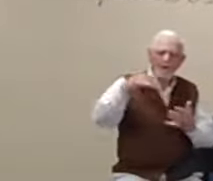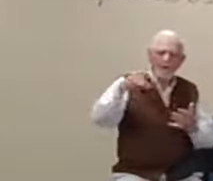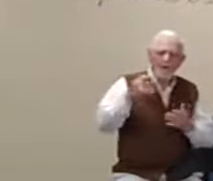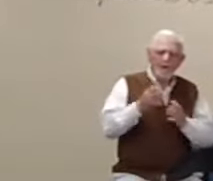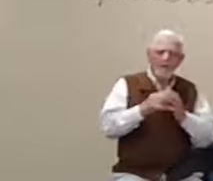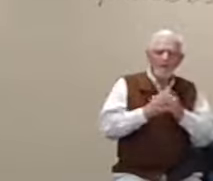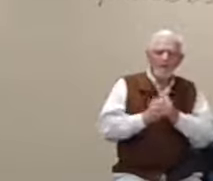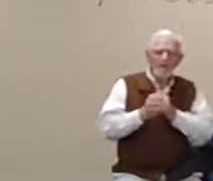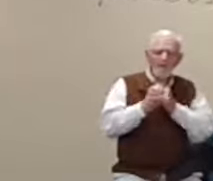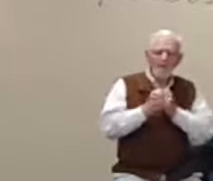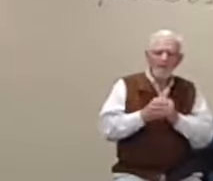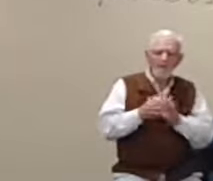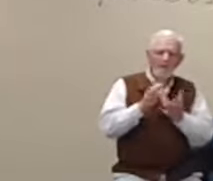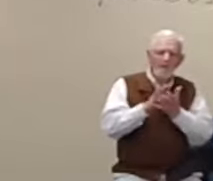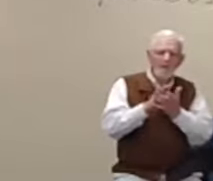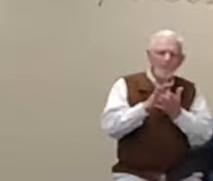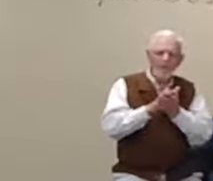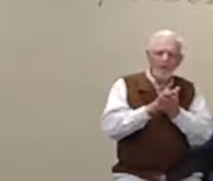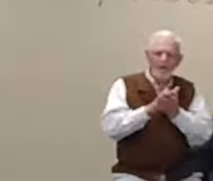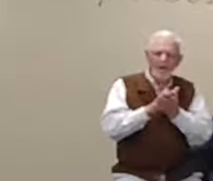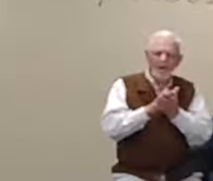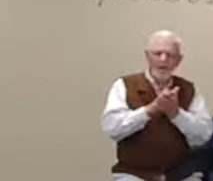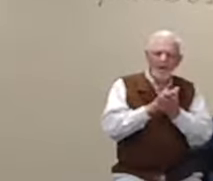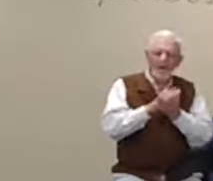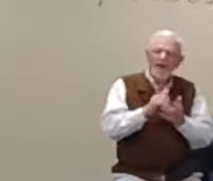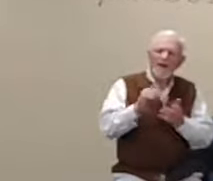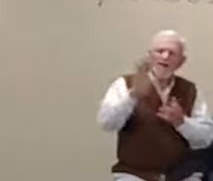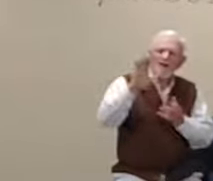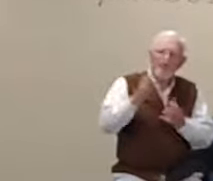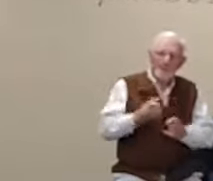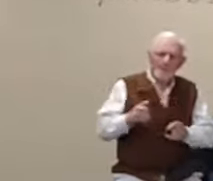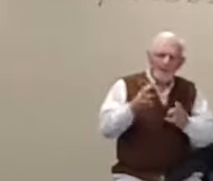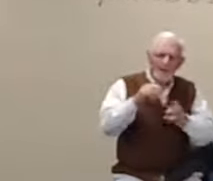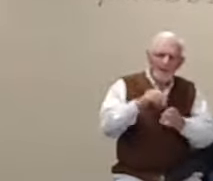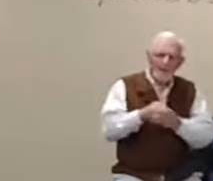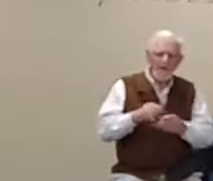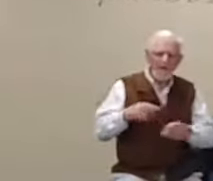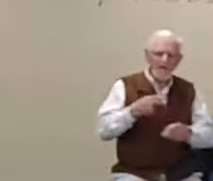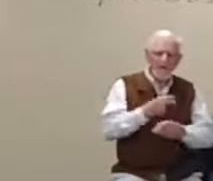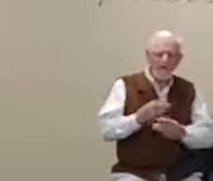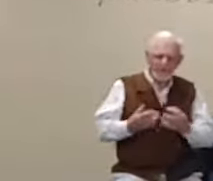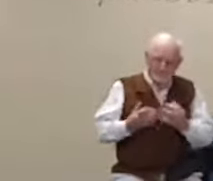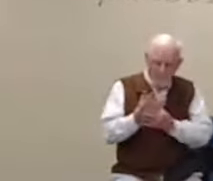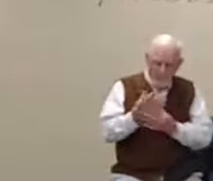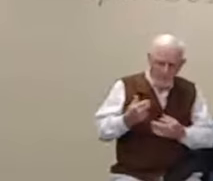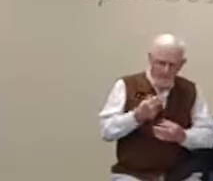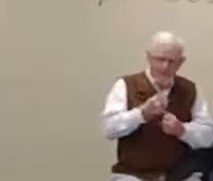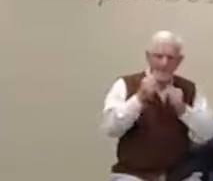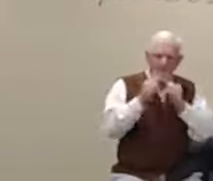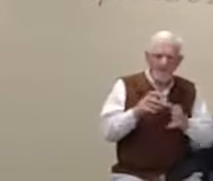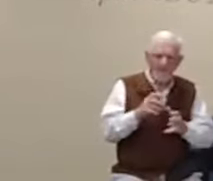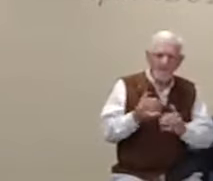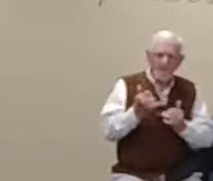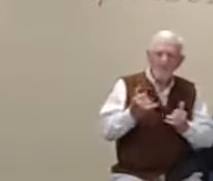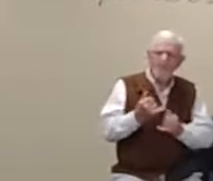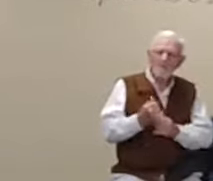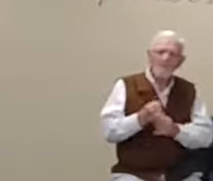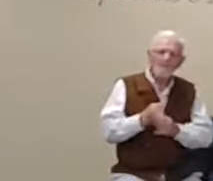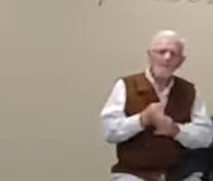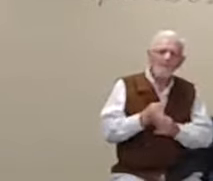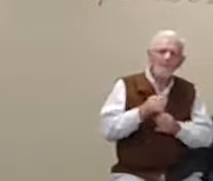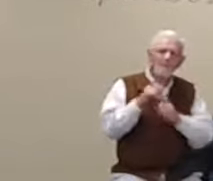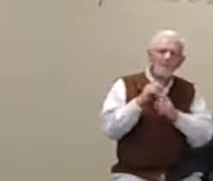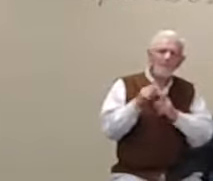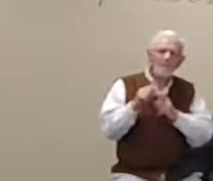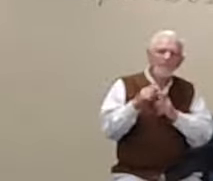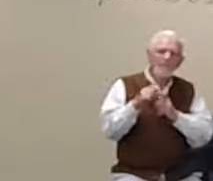worship and the praise and your way in us and through us, Lord. I pray that you would just bless this message and may it do what you'd have it to